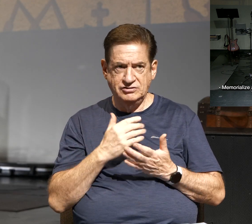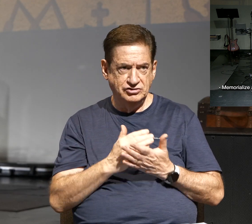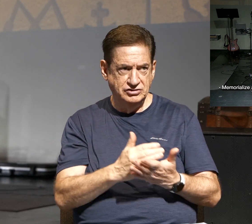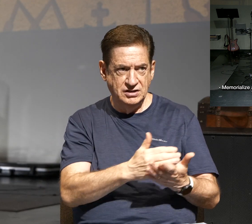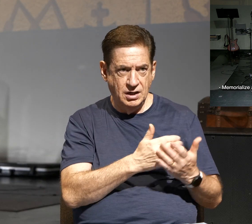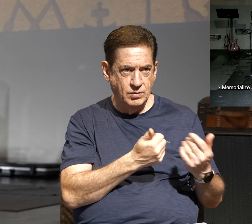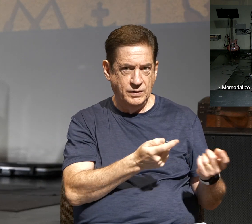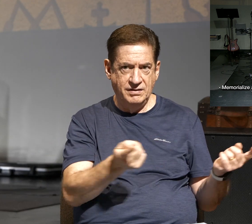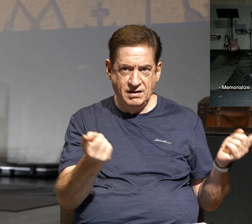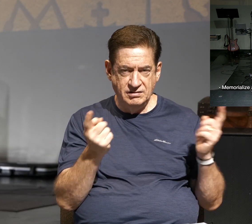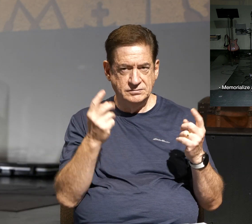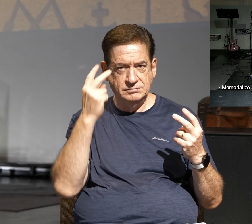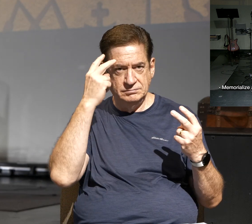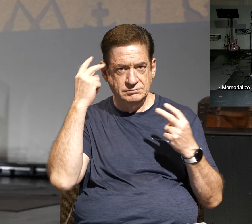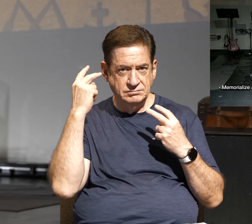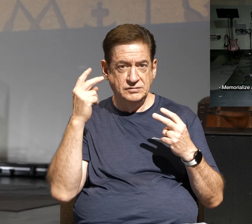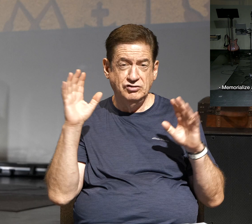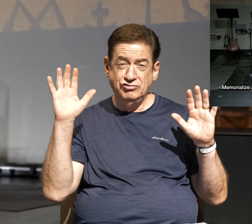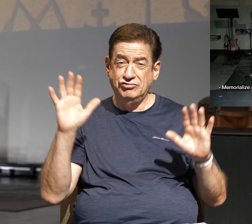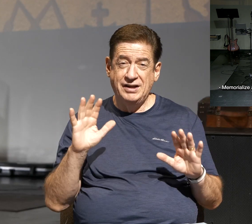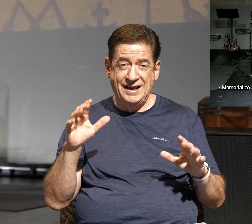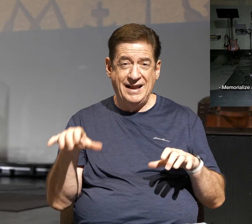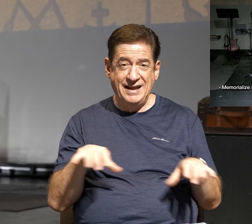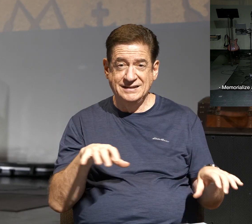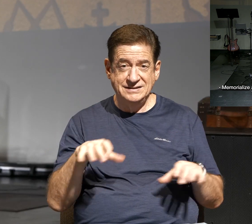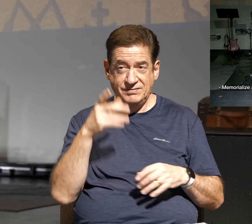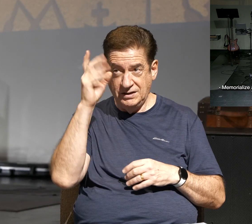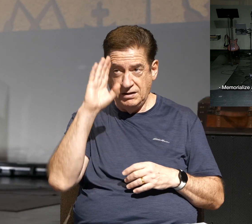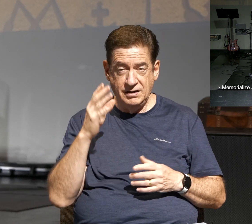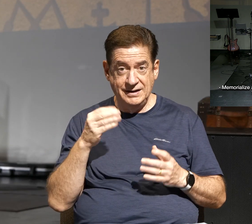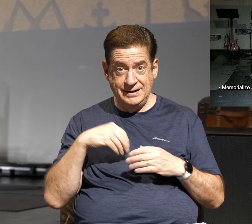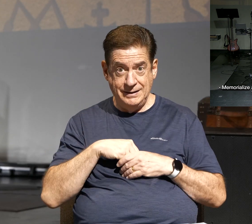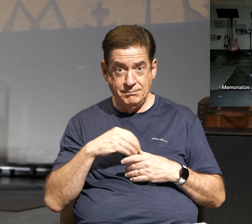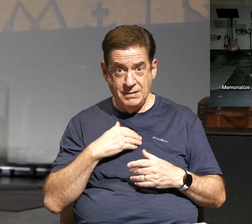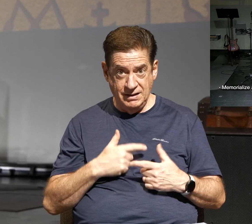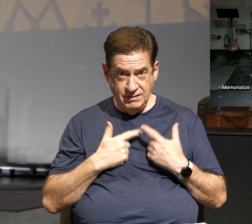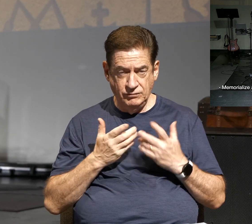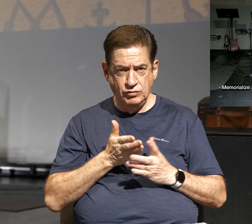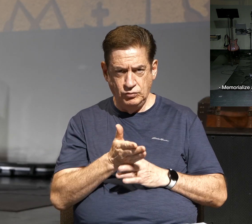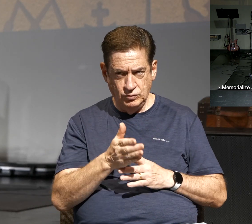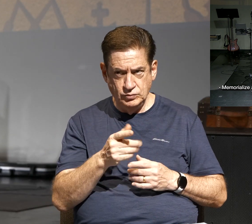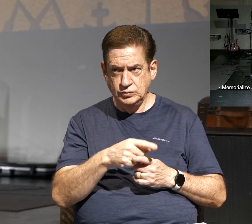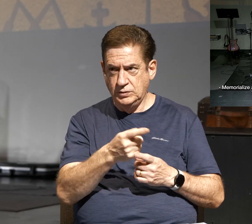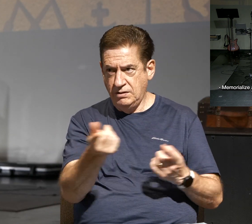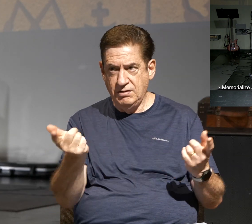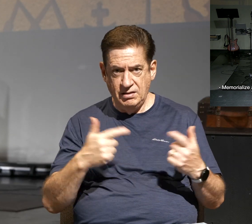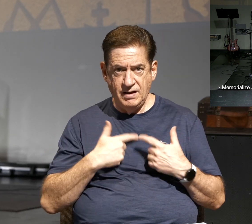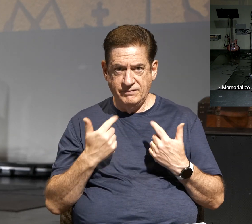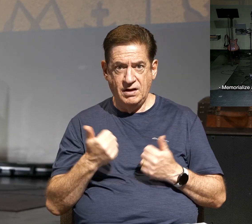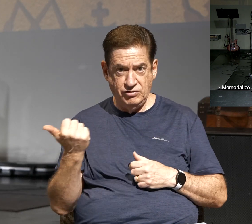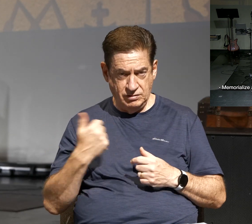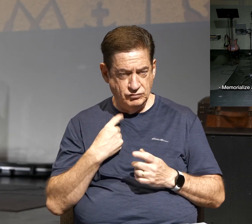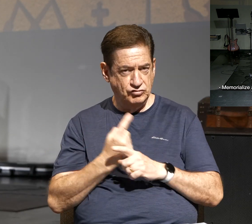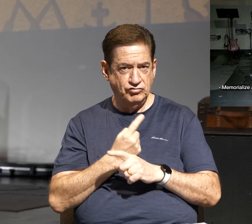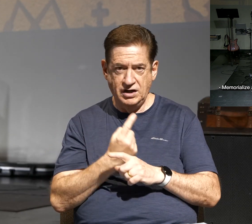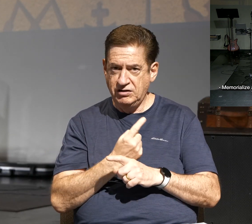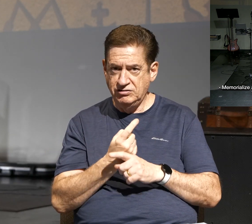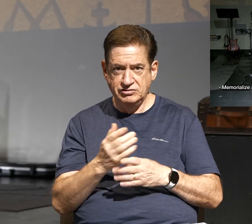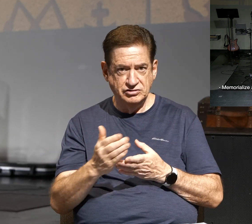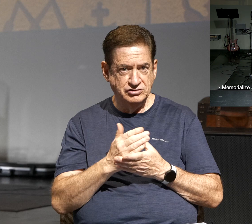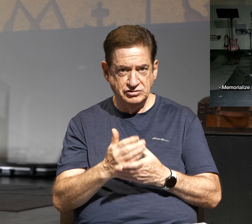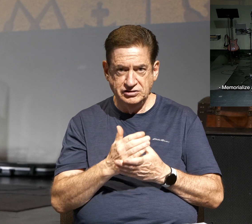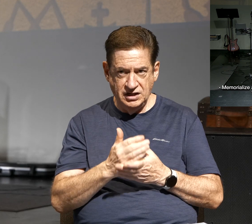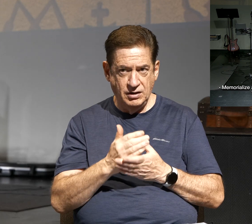others, the great acts of God in my life and through my life and the lives of others. I'm regularly sharing that with others. And